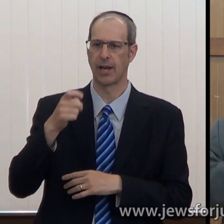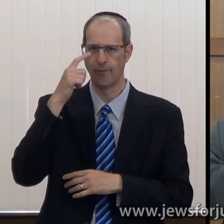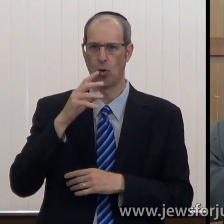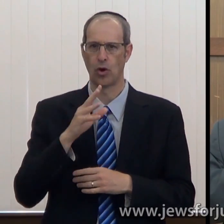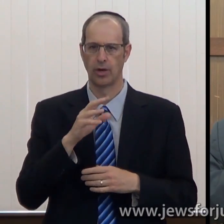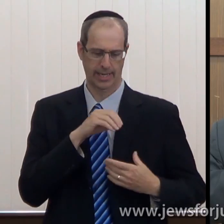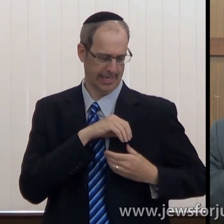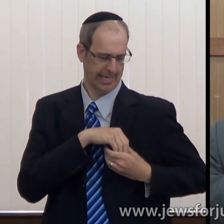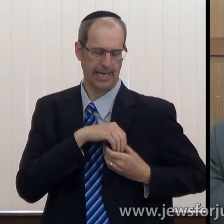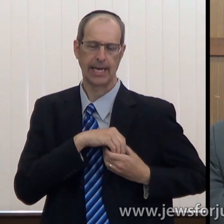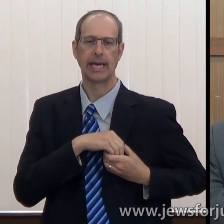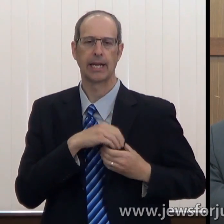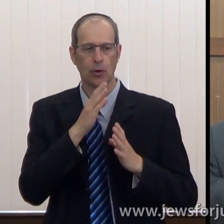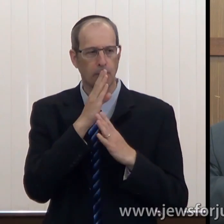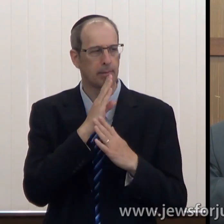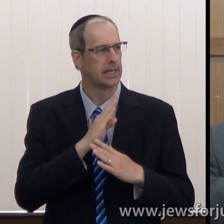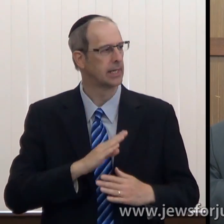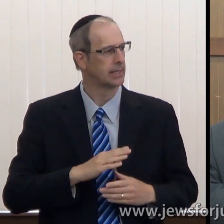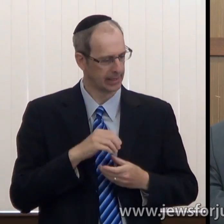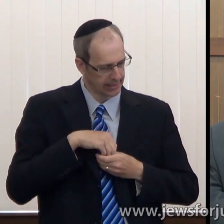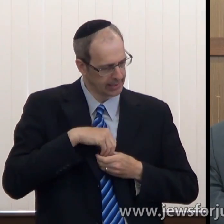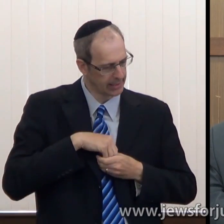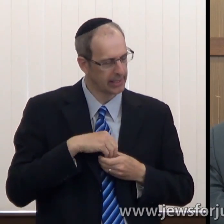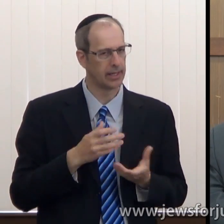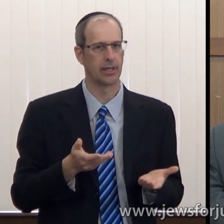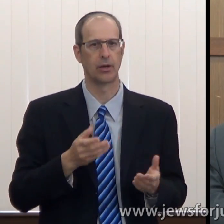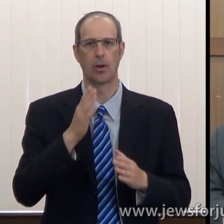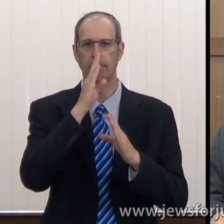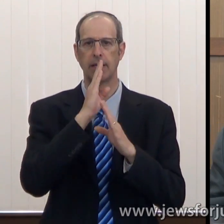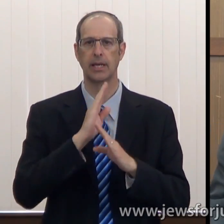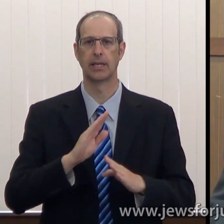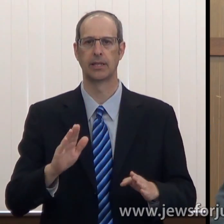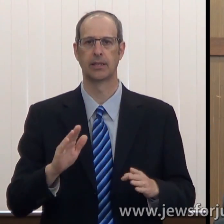peace? We really want to have inner peace.